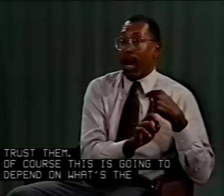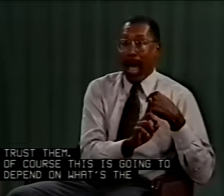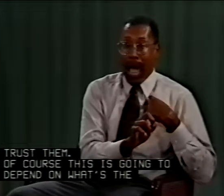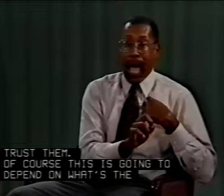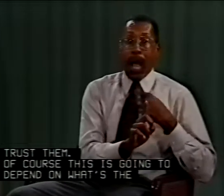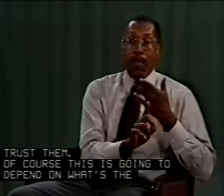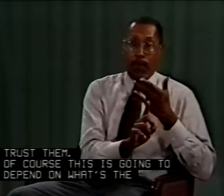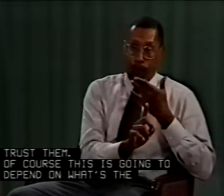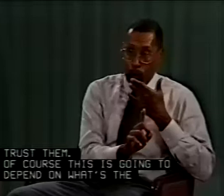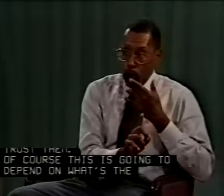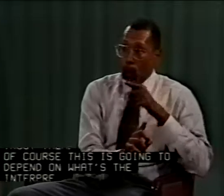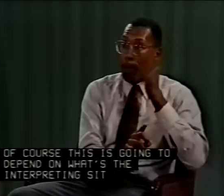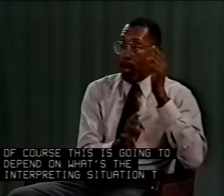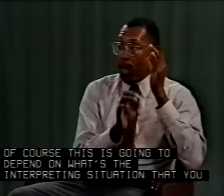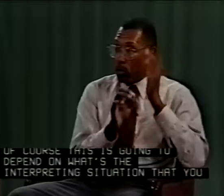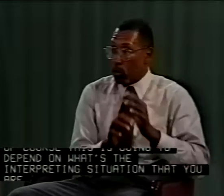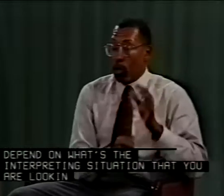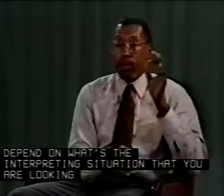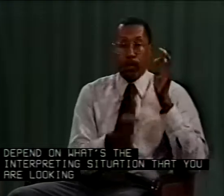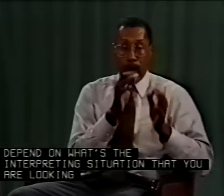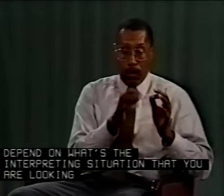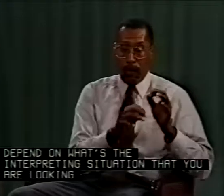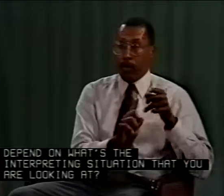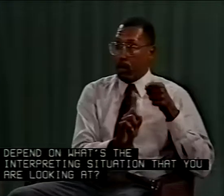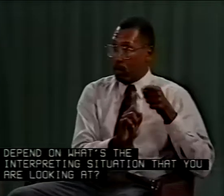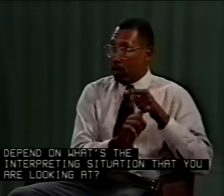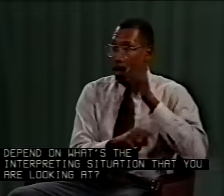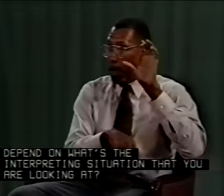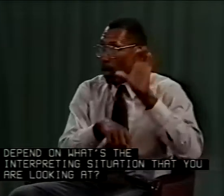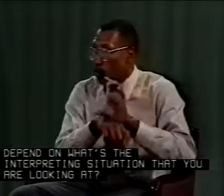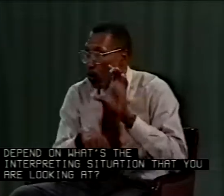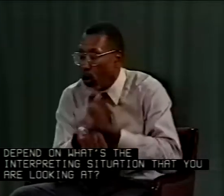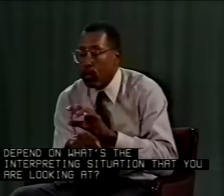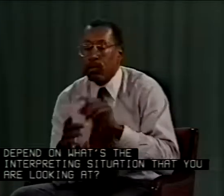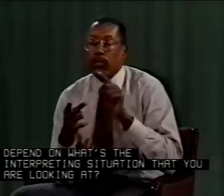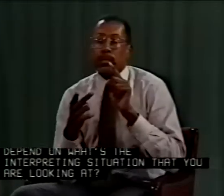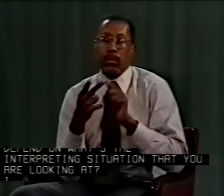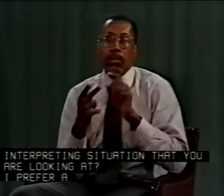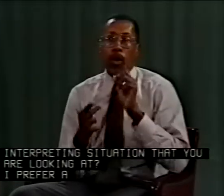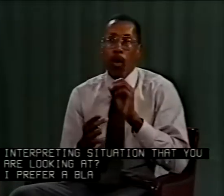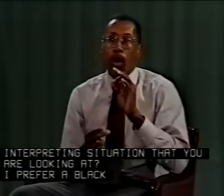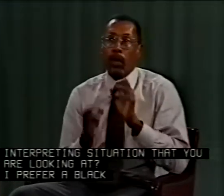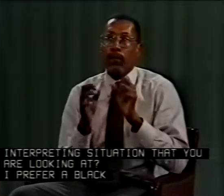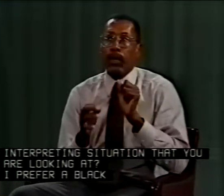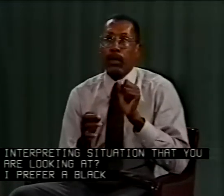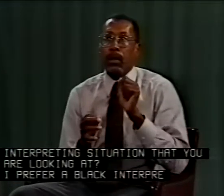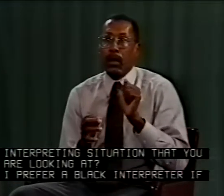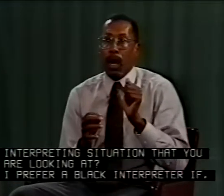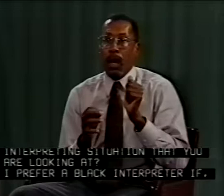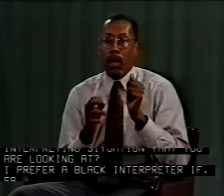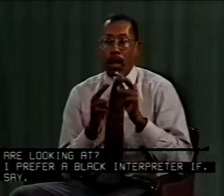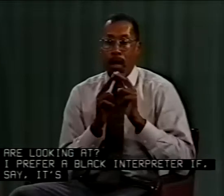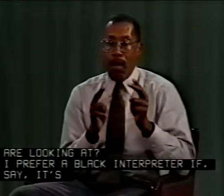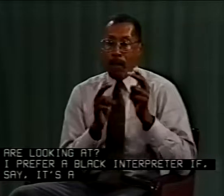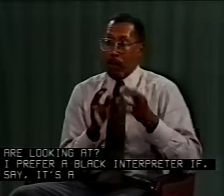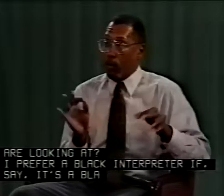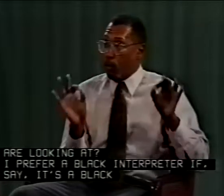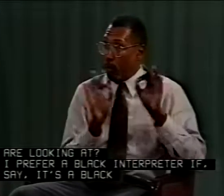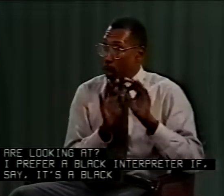at. I prefer a black interpreter if, say, it's a black church setting, if